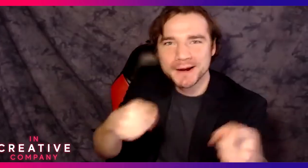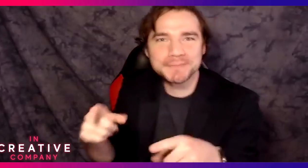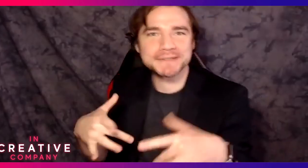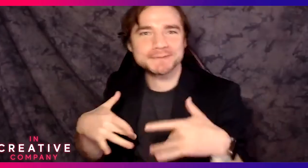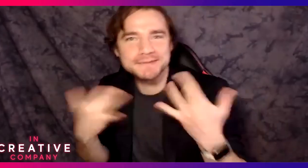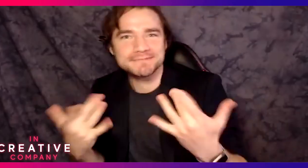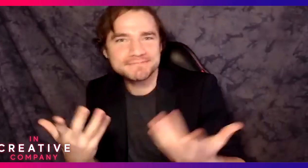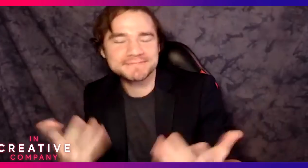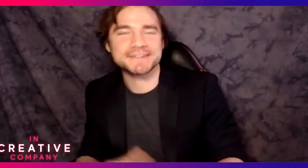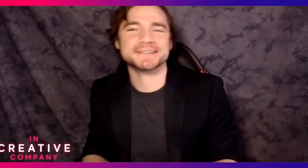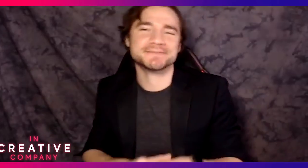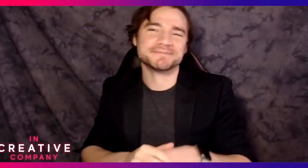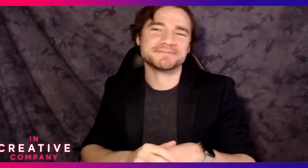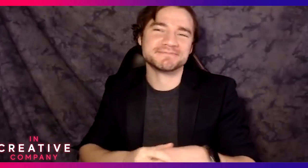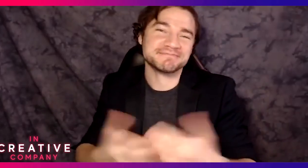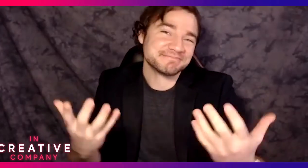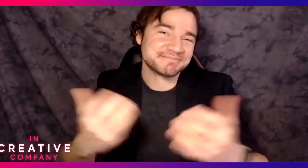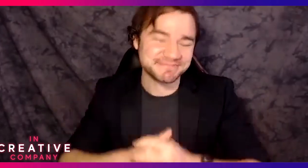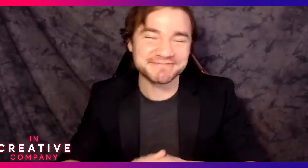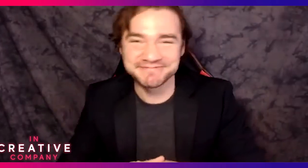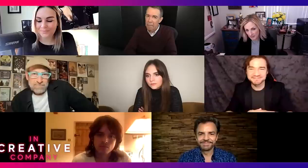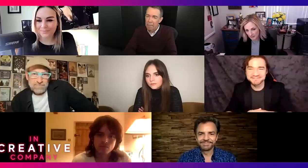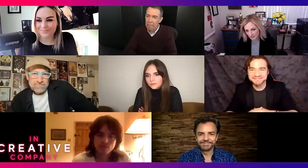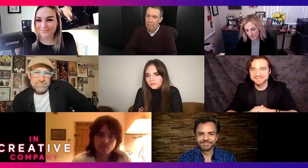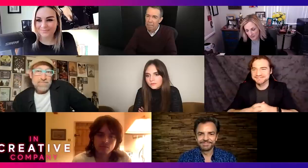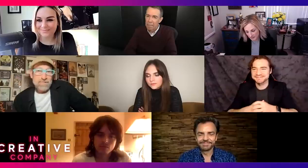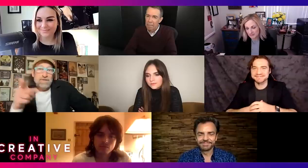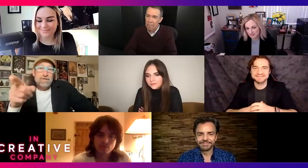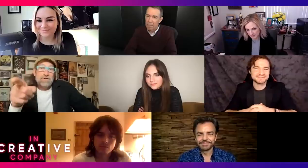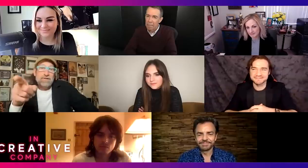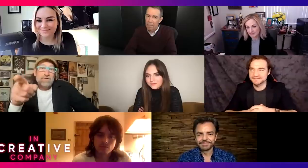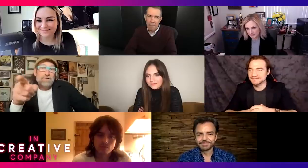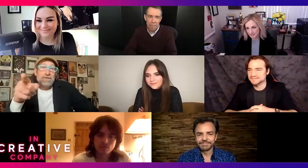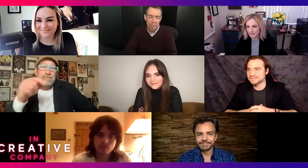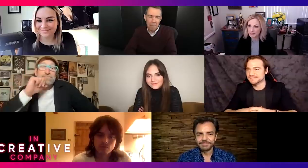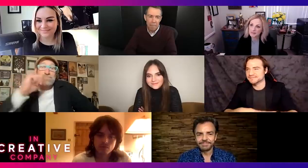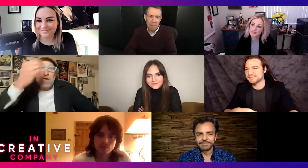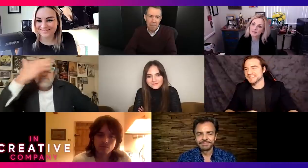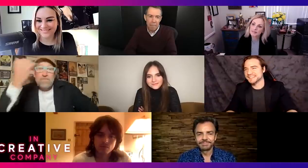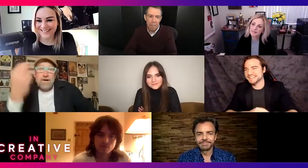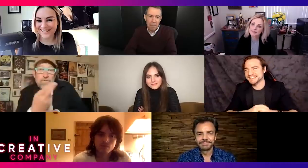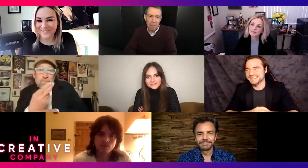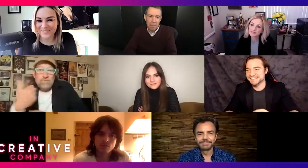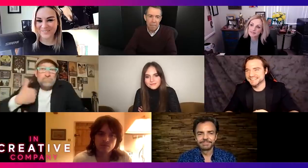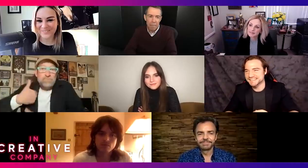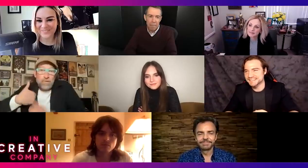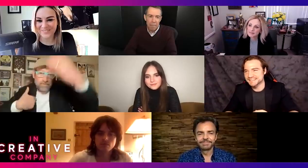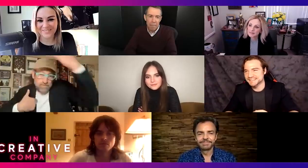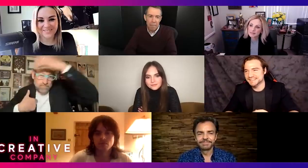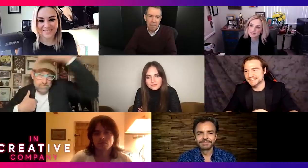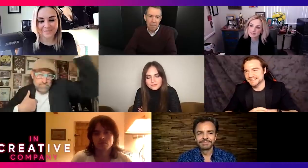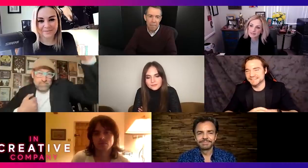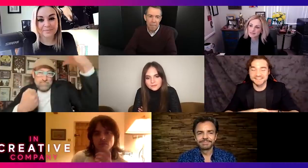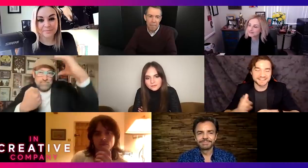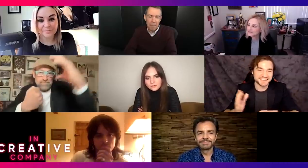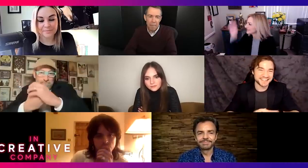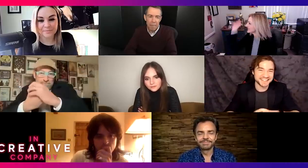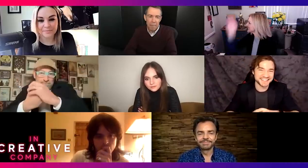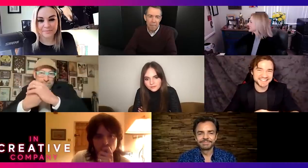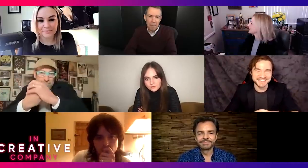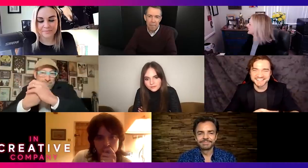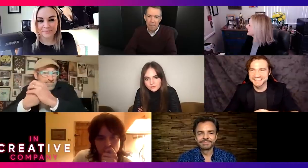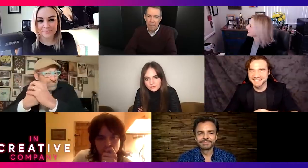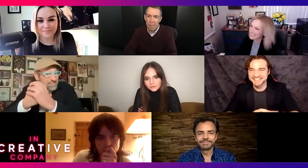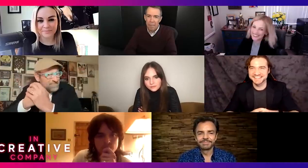there and kind of give us little tidbits of what, you know, what was happening, what was going on. So, yeah, I thought it was a great way to develop that. Yeah. And don't forget